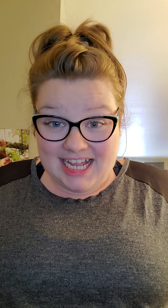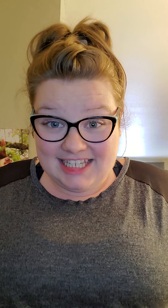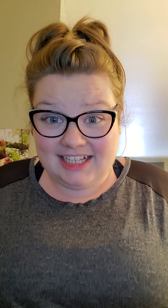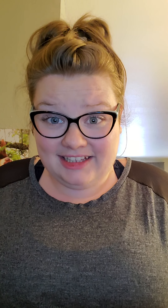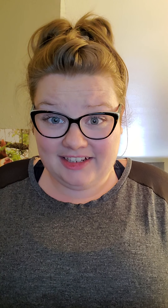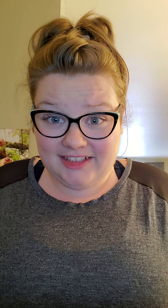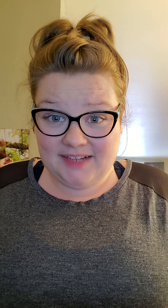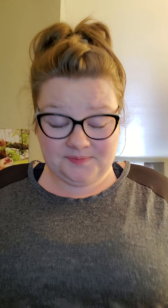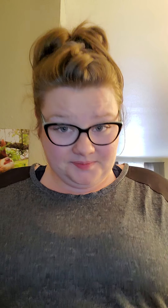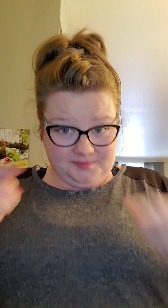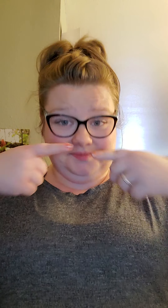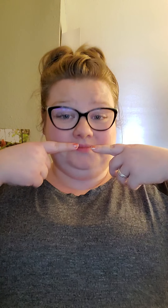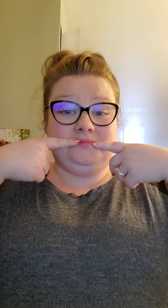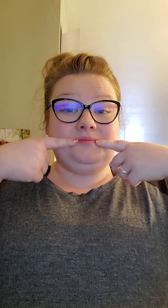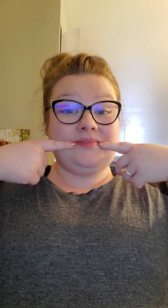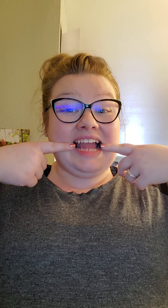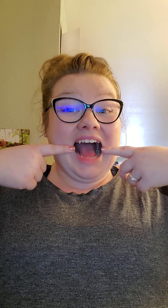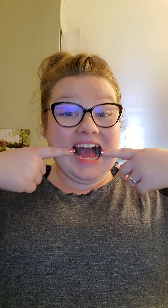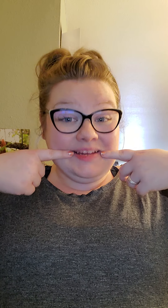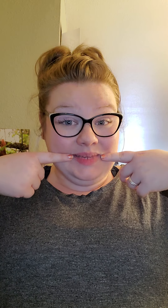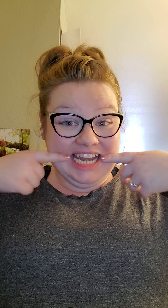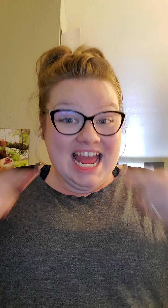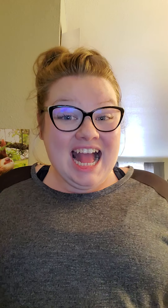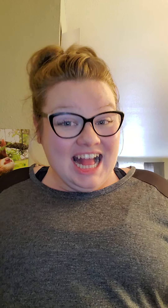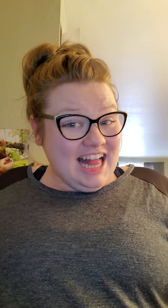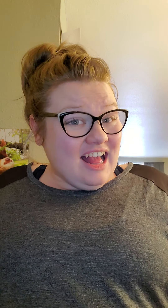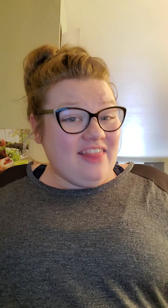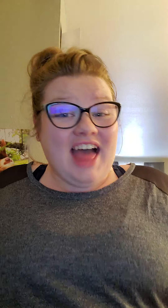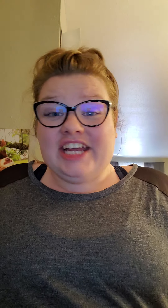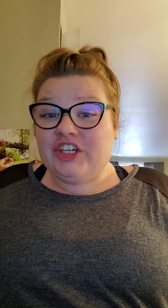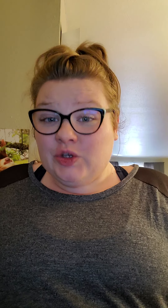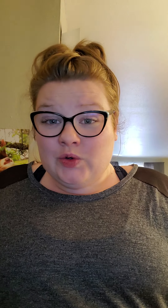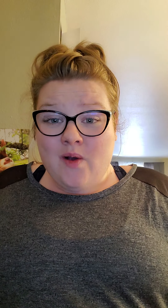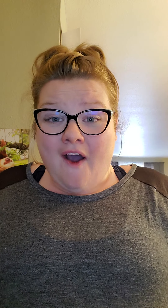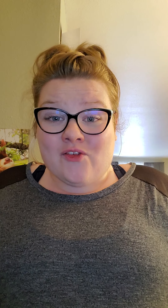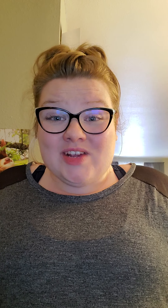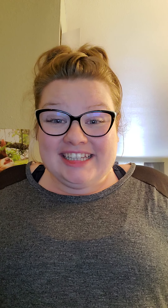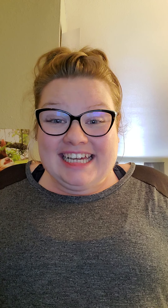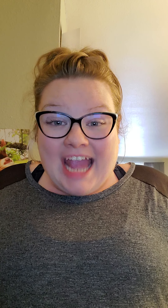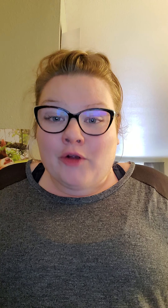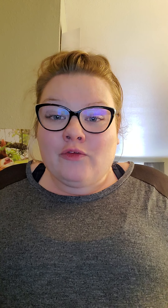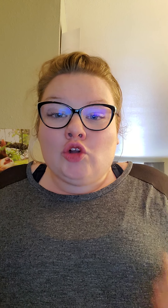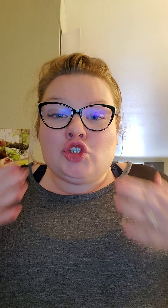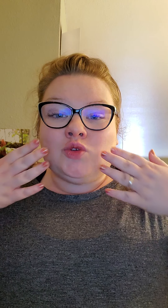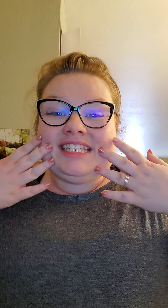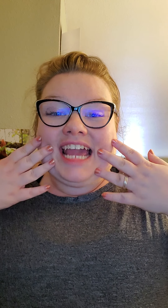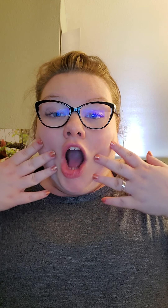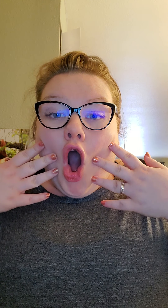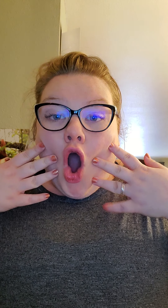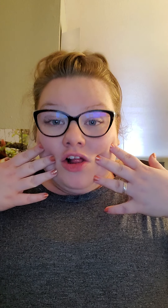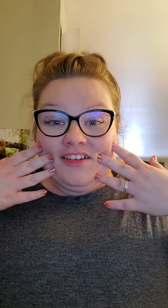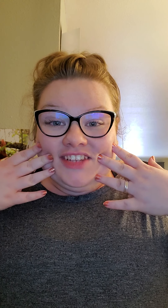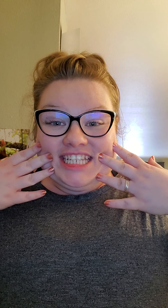I say clearly, I mean that you are really careful to say all of the